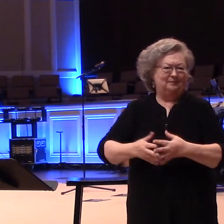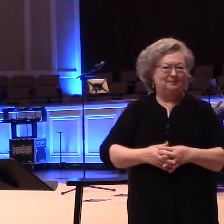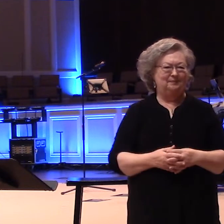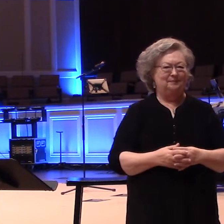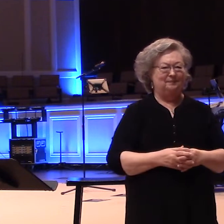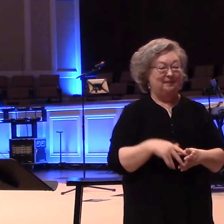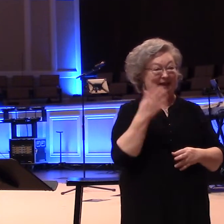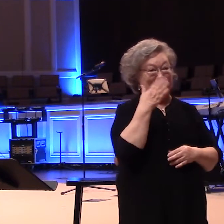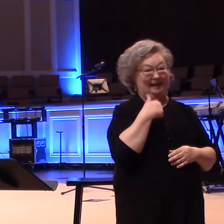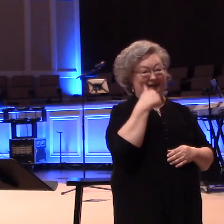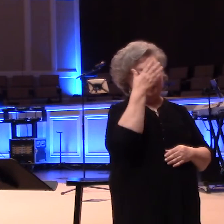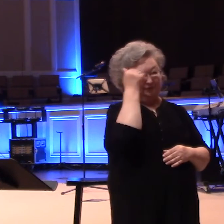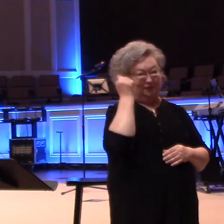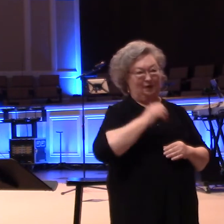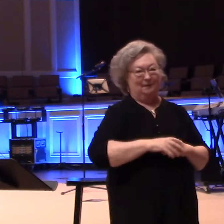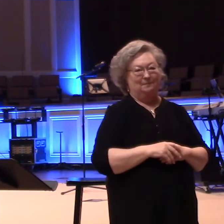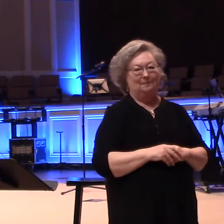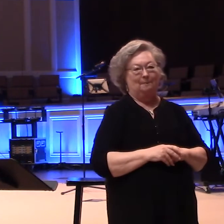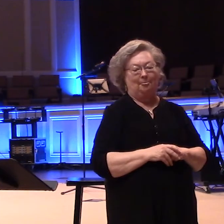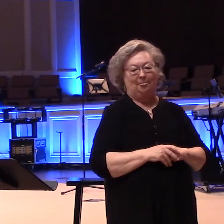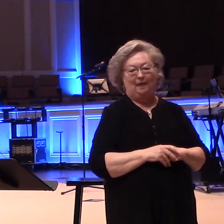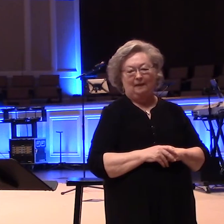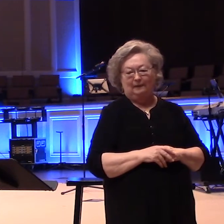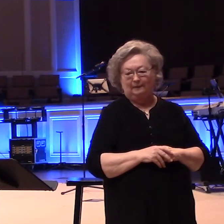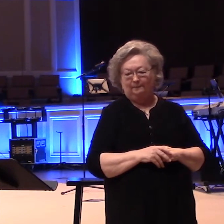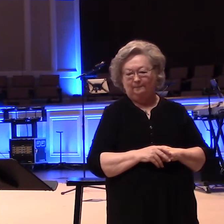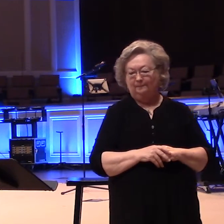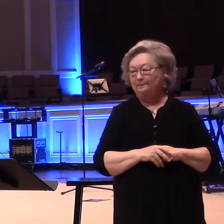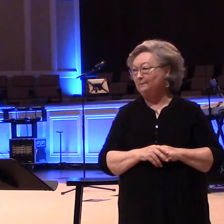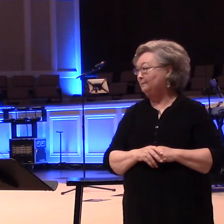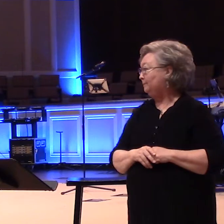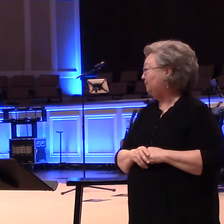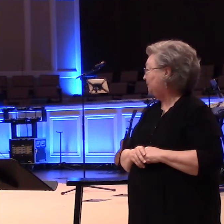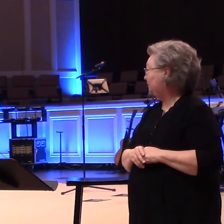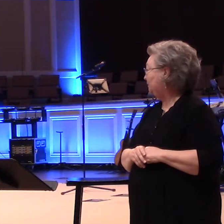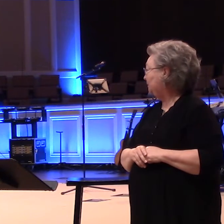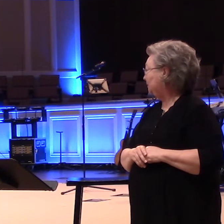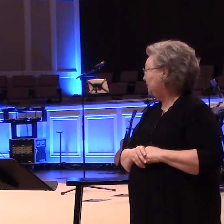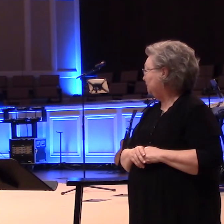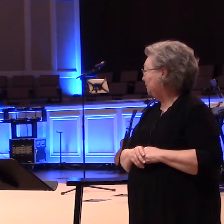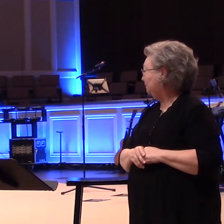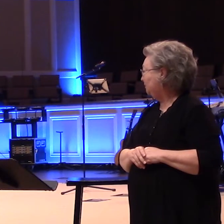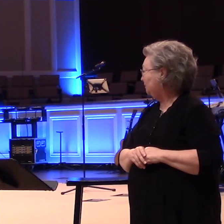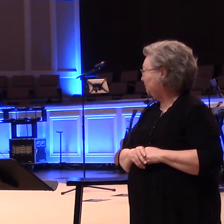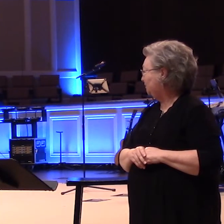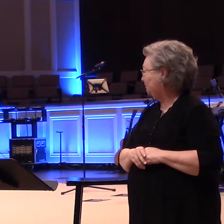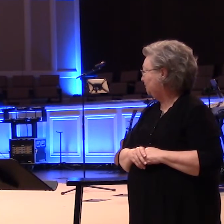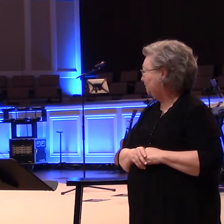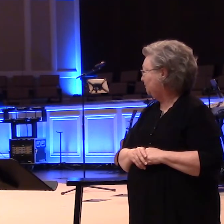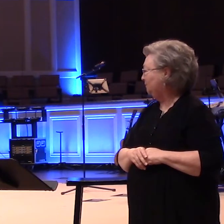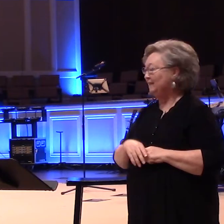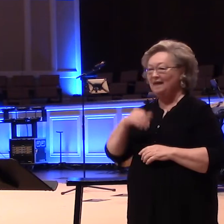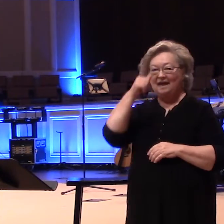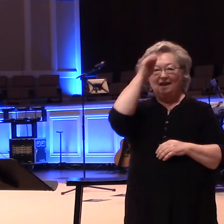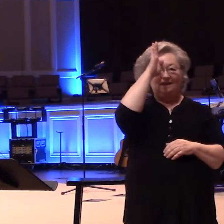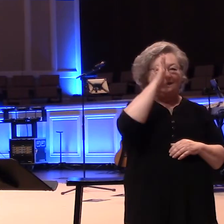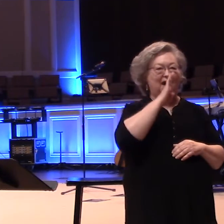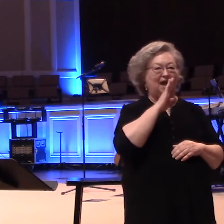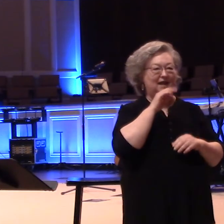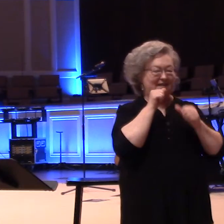The blessing to the nations crowns it all. Isn't that nice? Yes, amen. Verse